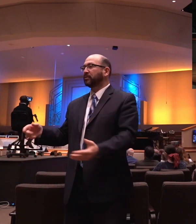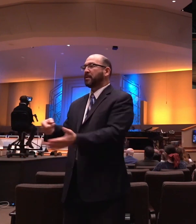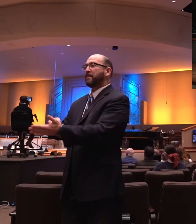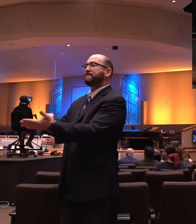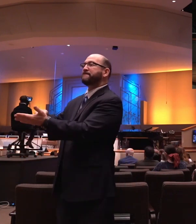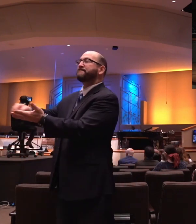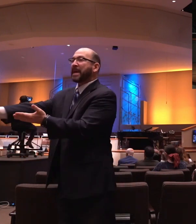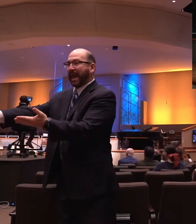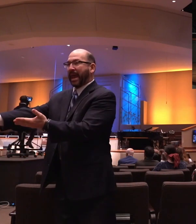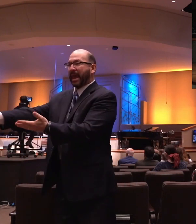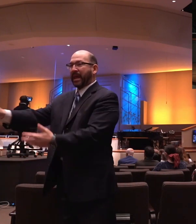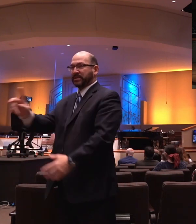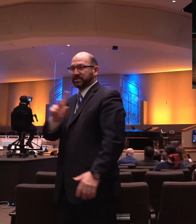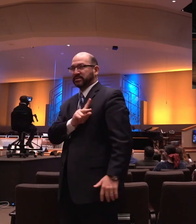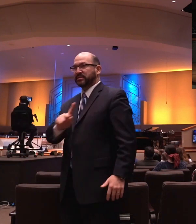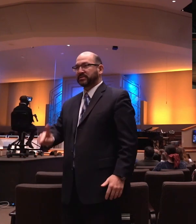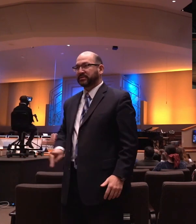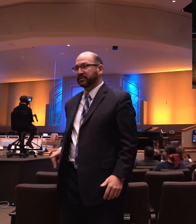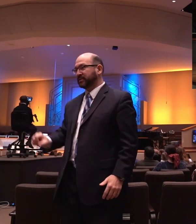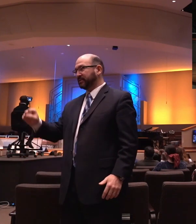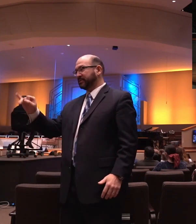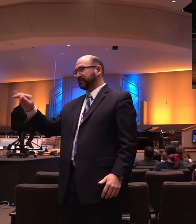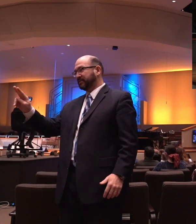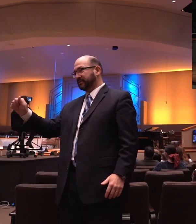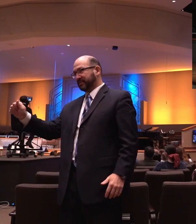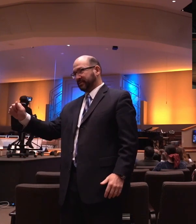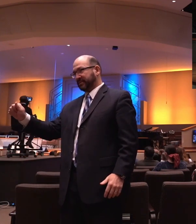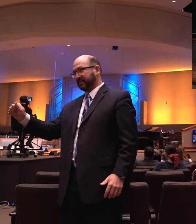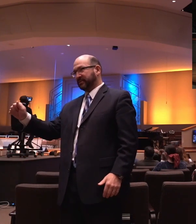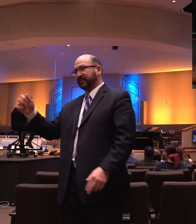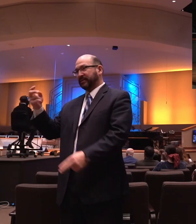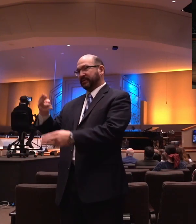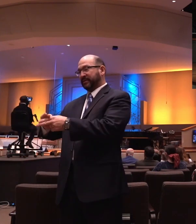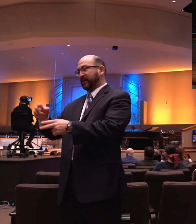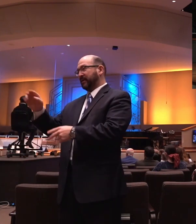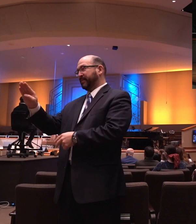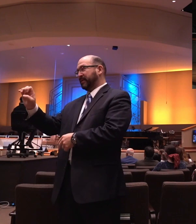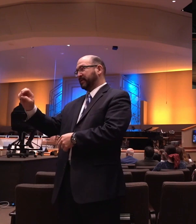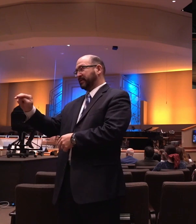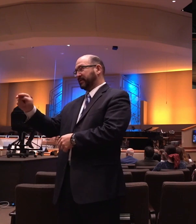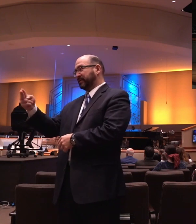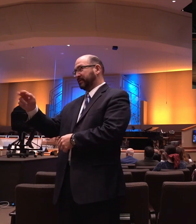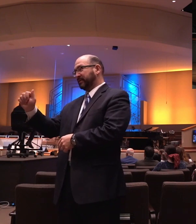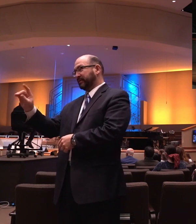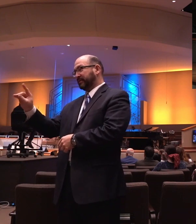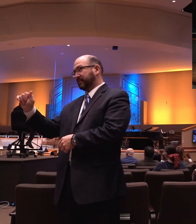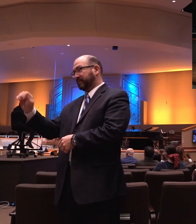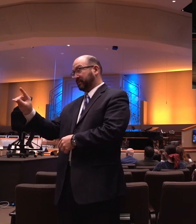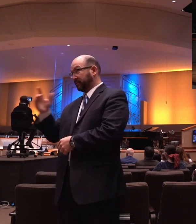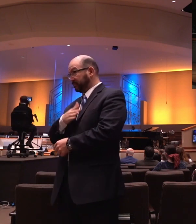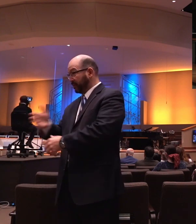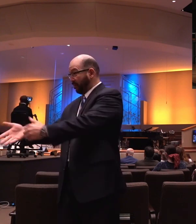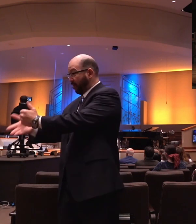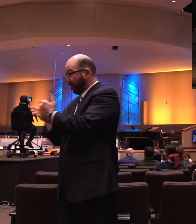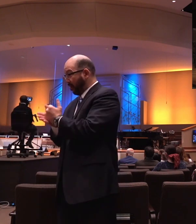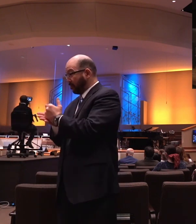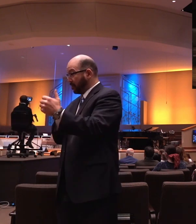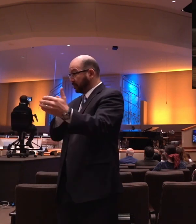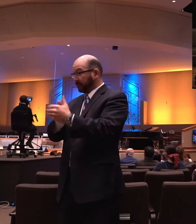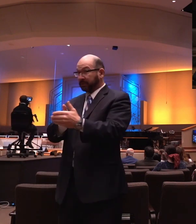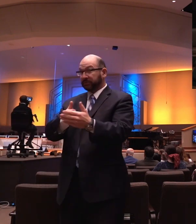the king of Syria, a man named Ben-Hadad, to go to war, and